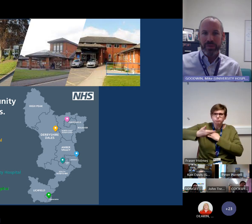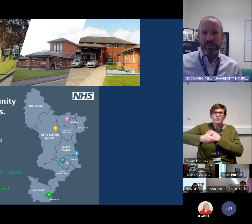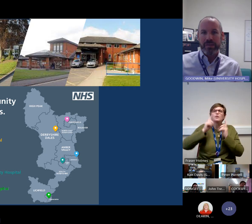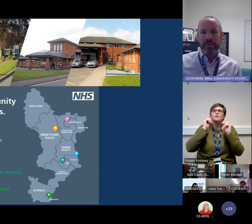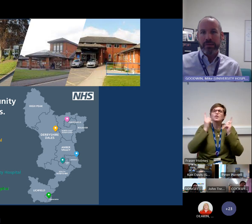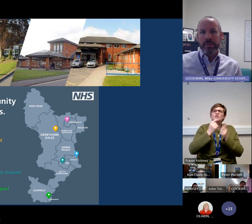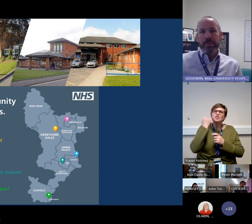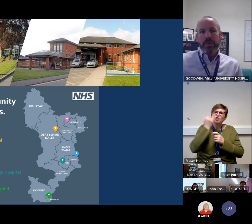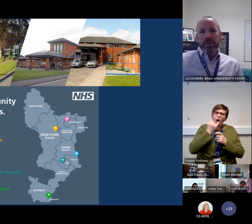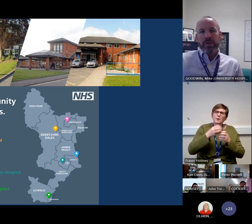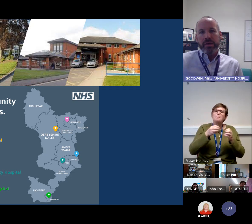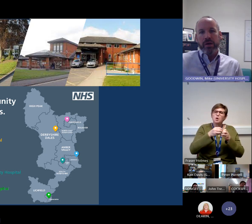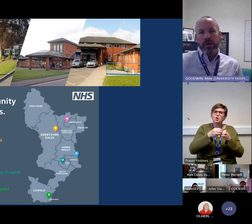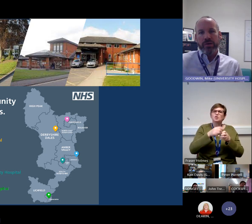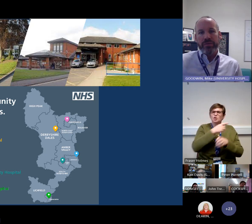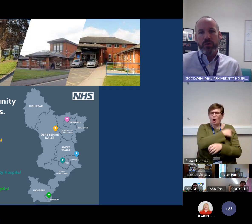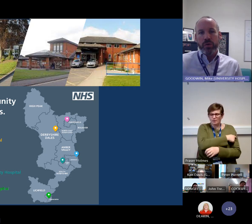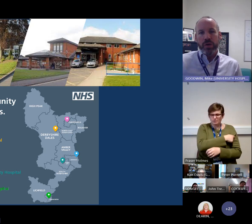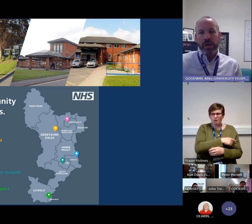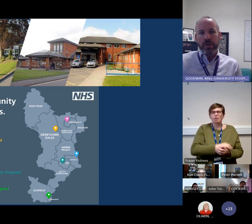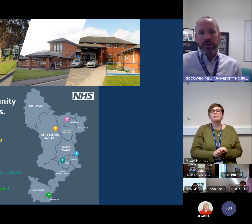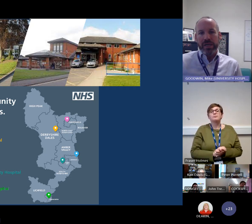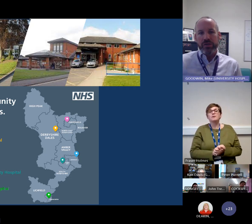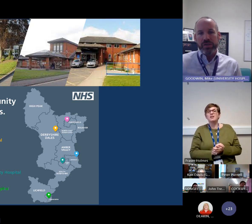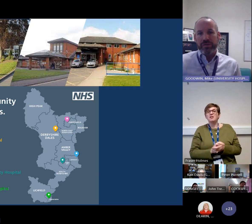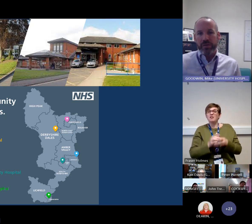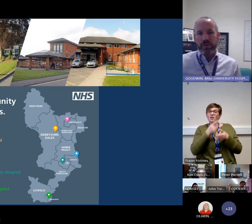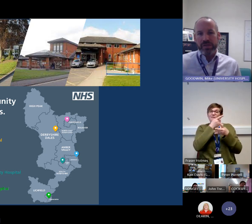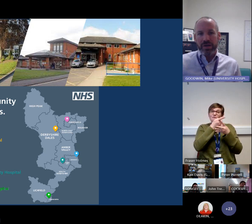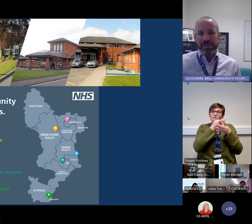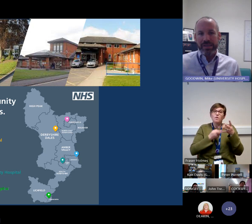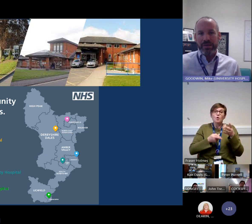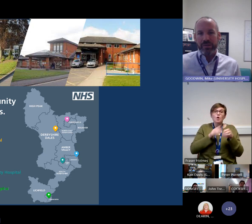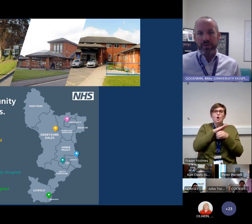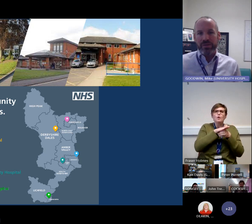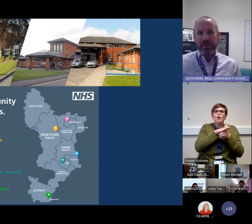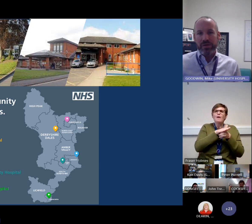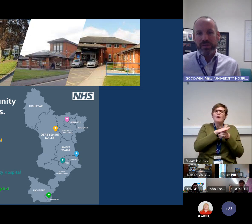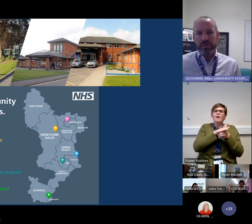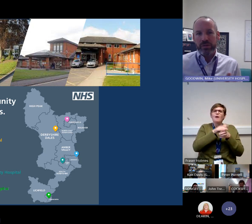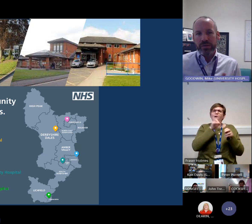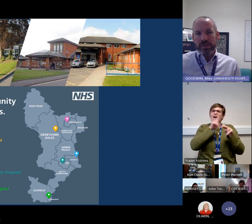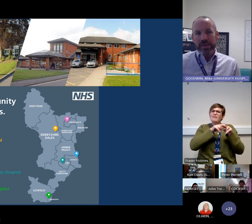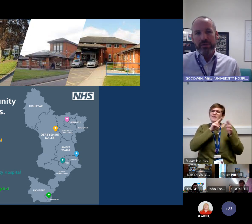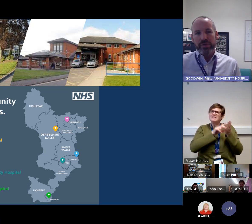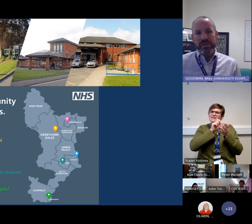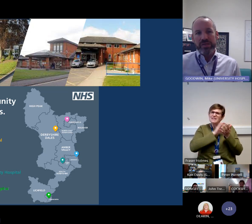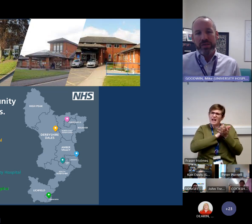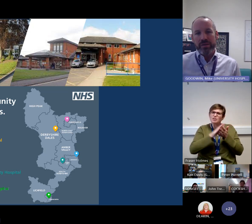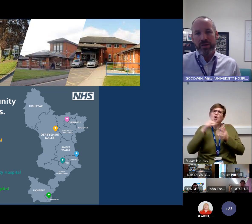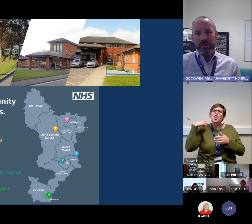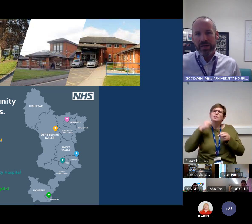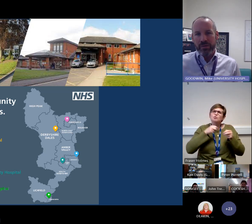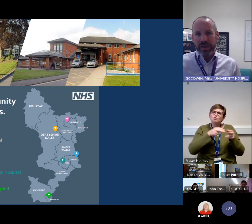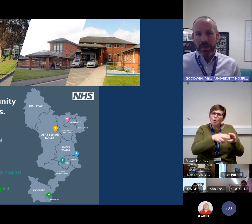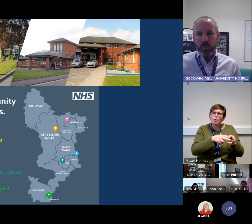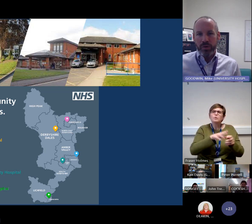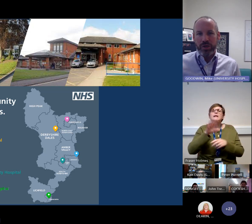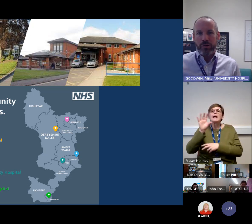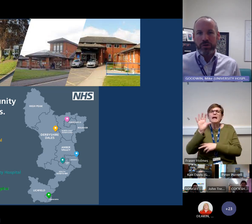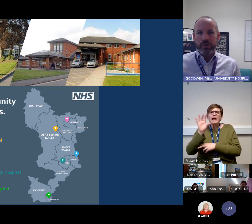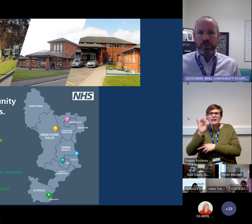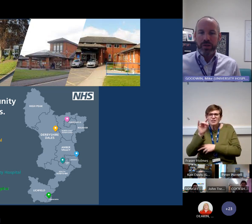Derby and Burton. The other 4 locations at Florence Nightingale Community Hospital, Ilkeston, down on